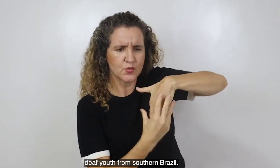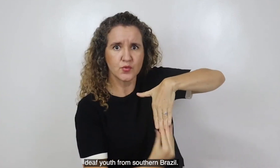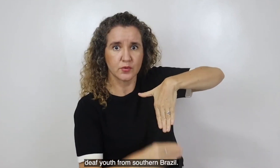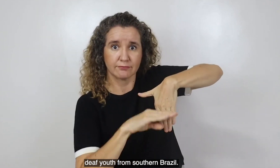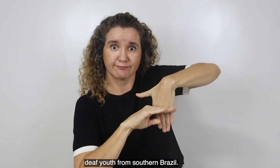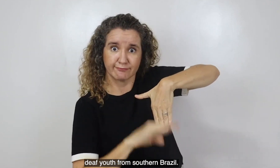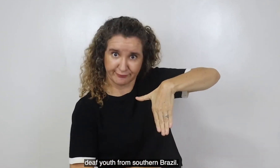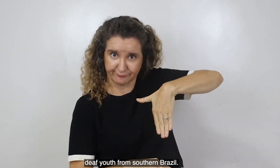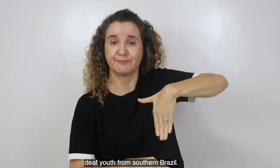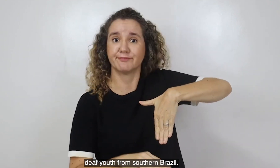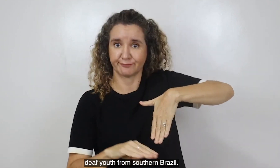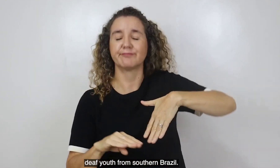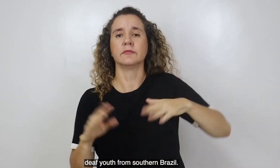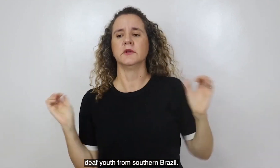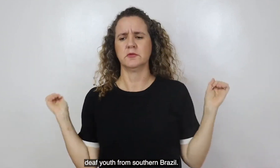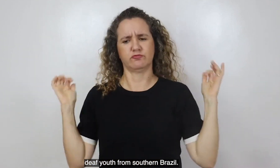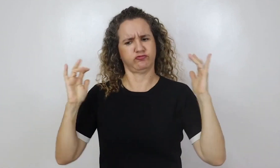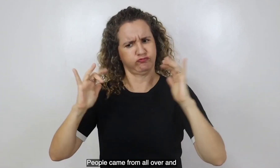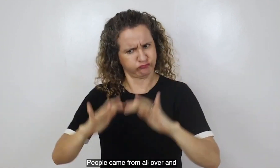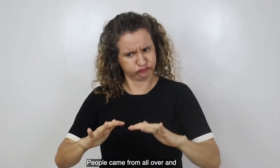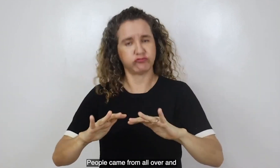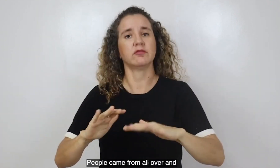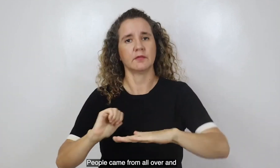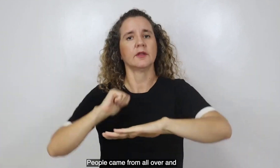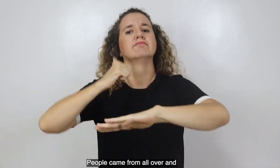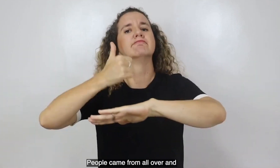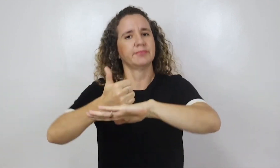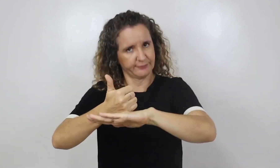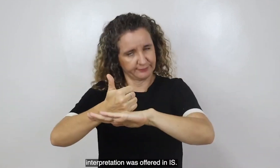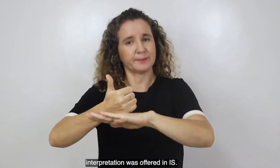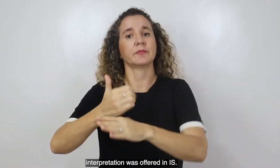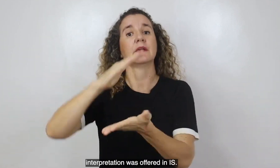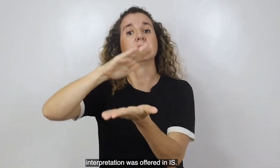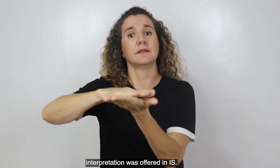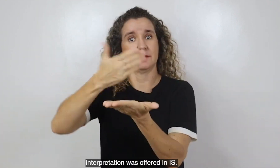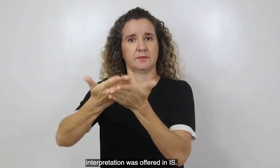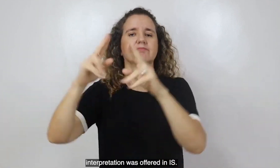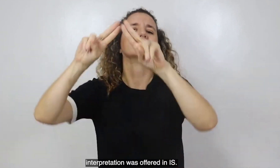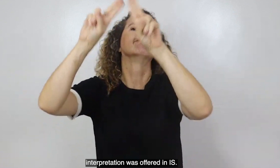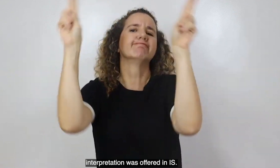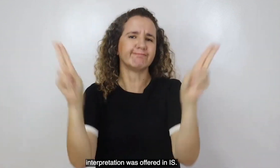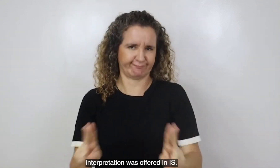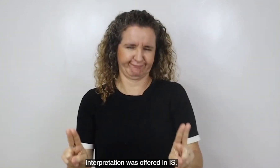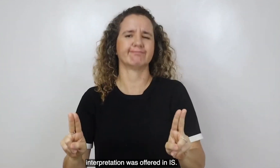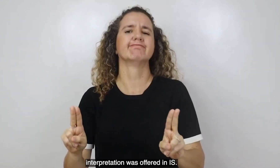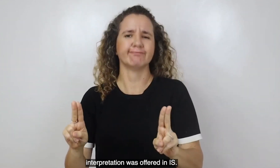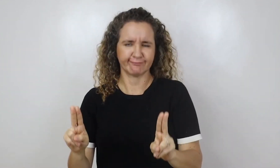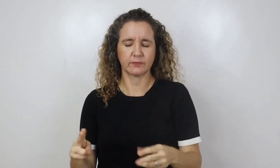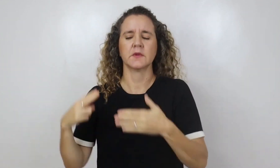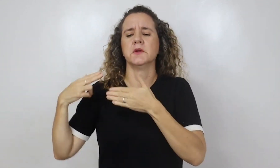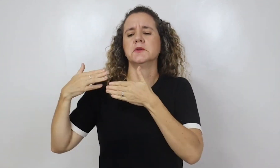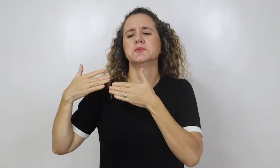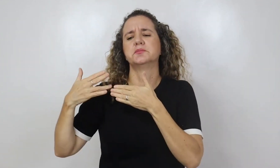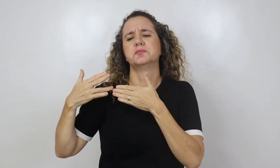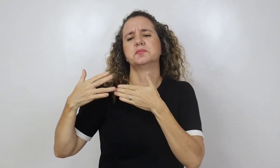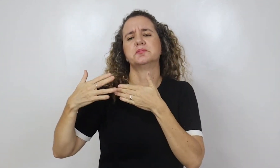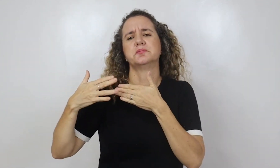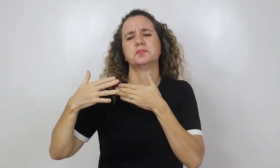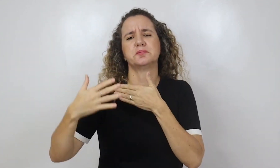People came from all over, and interpretation was offered in IS. The year 2010 had